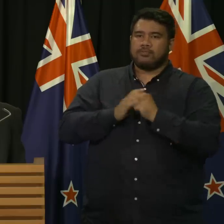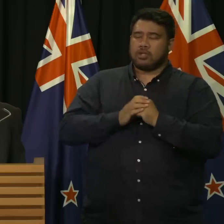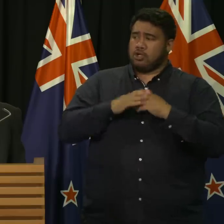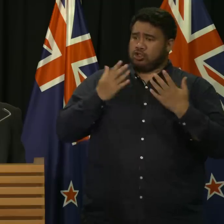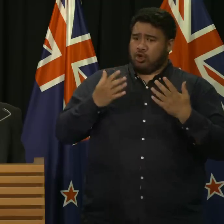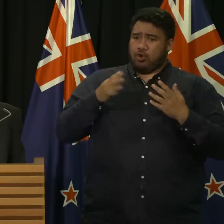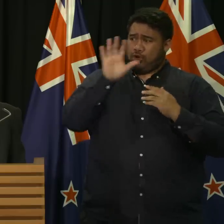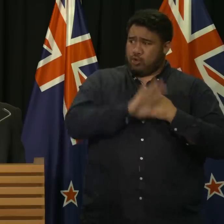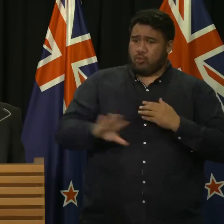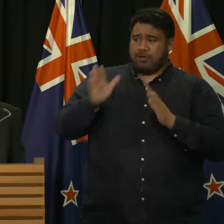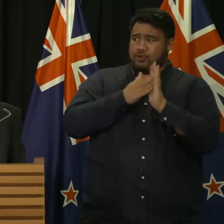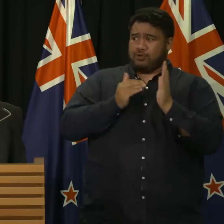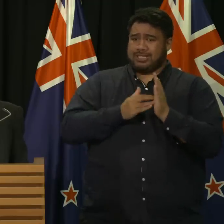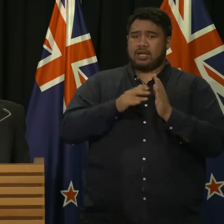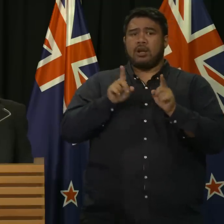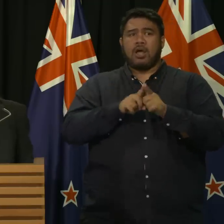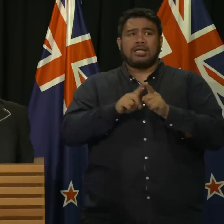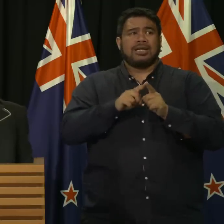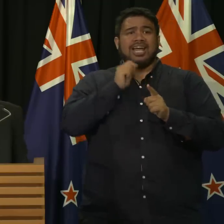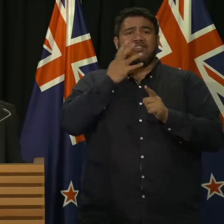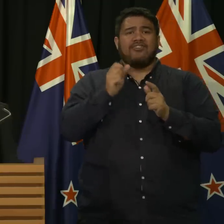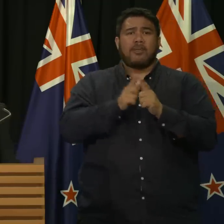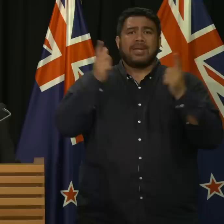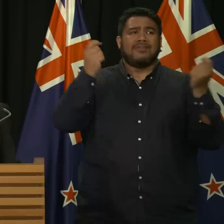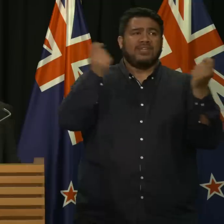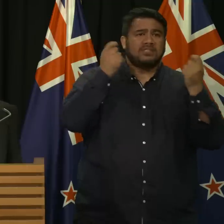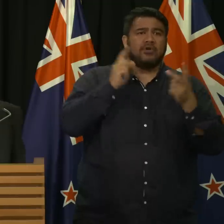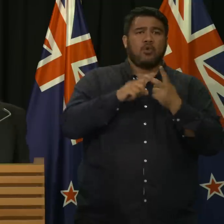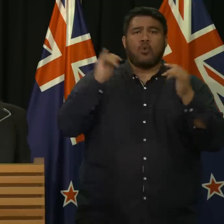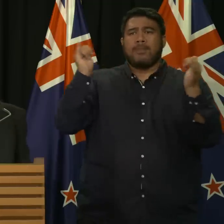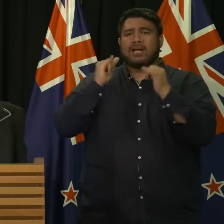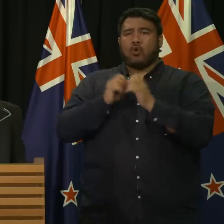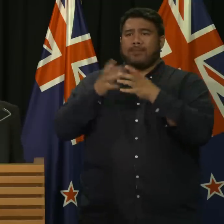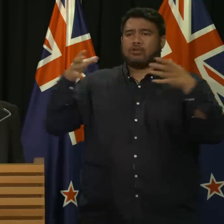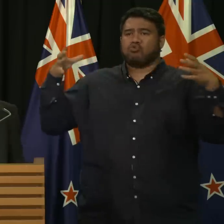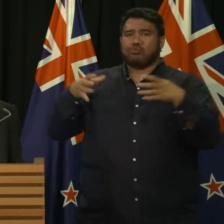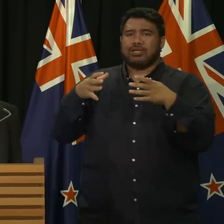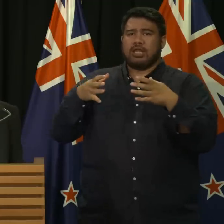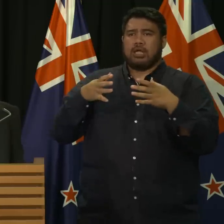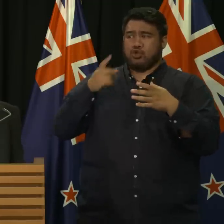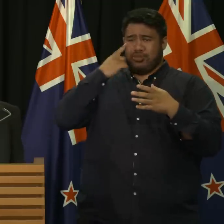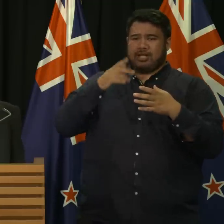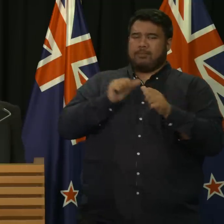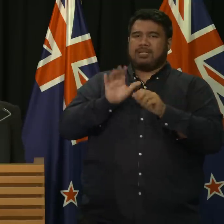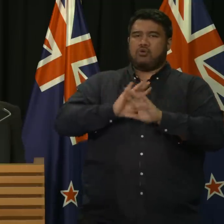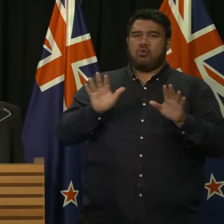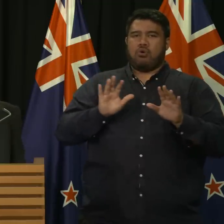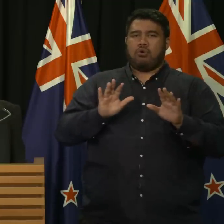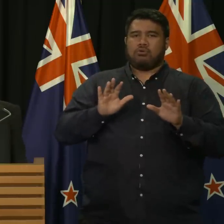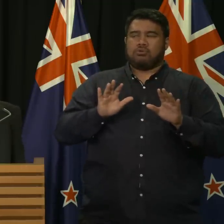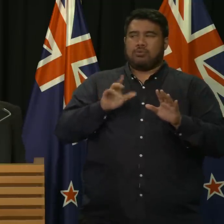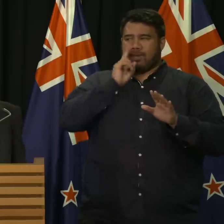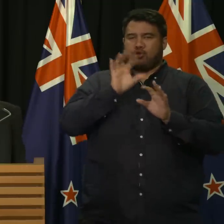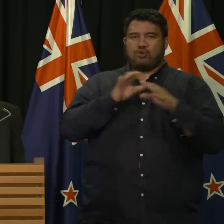big numbers? What's the advice there? Look, people will want to be able to display their grief, and